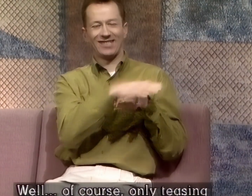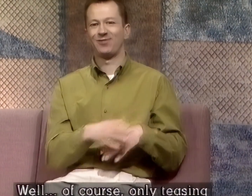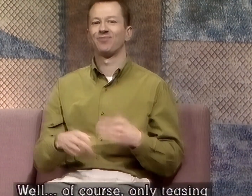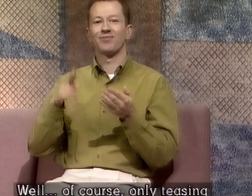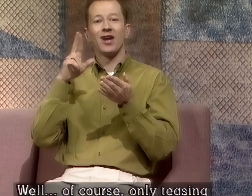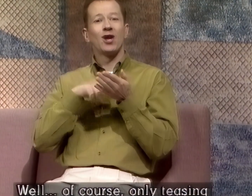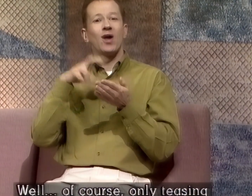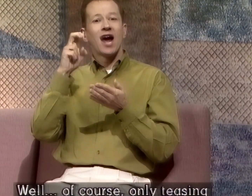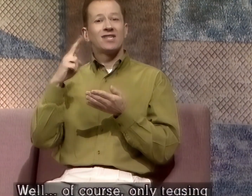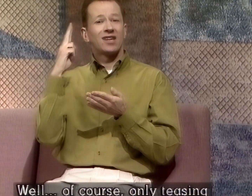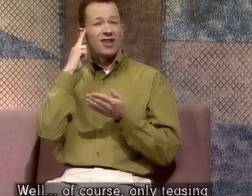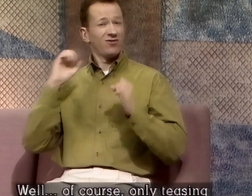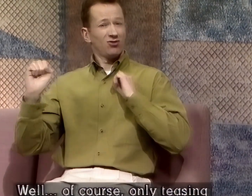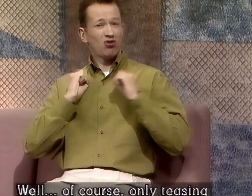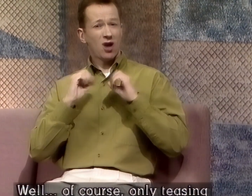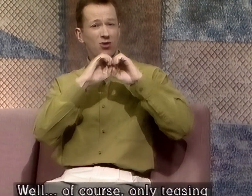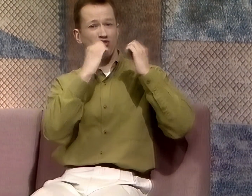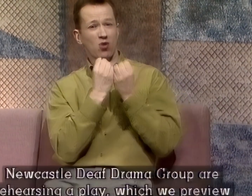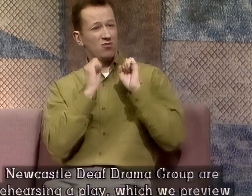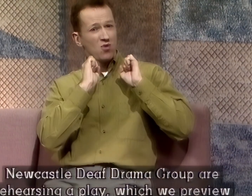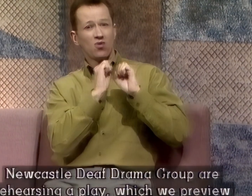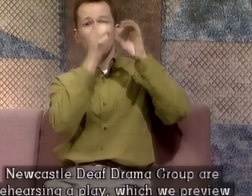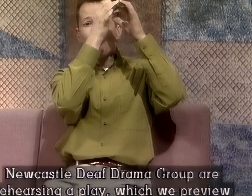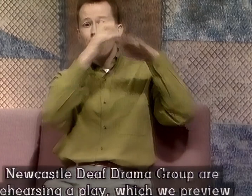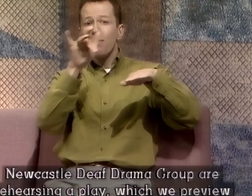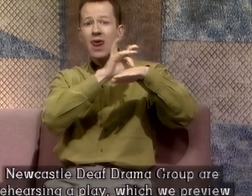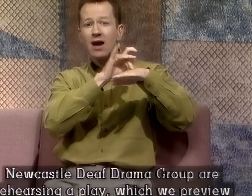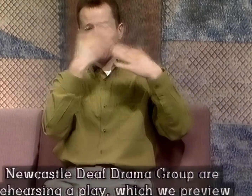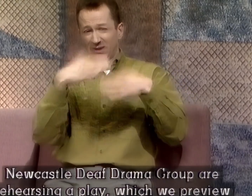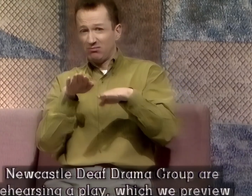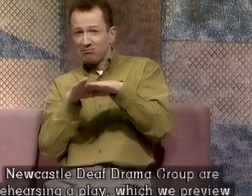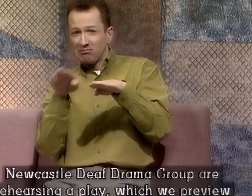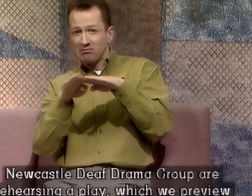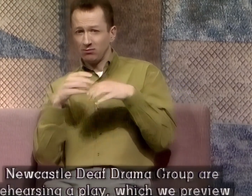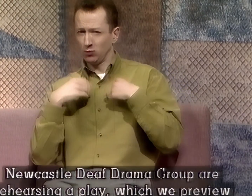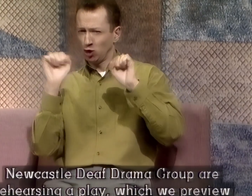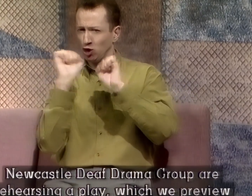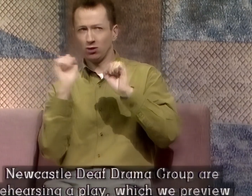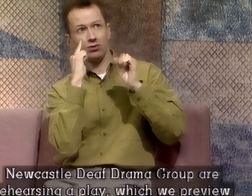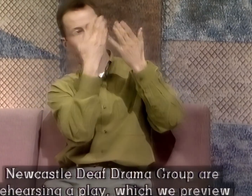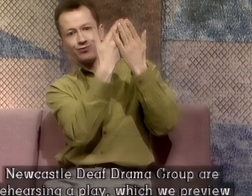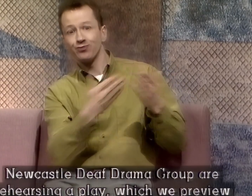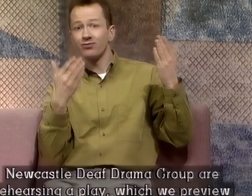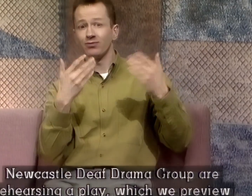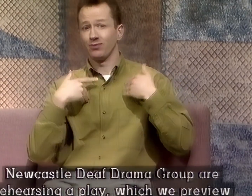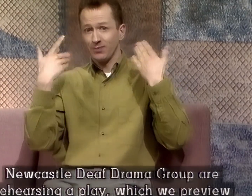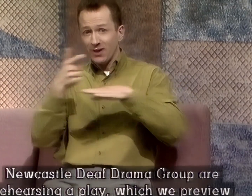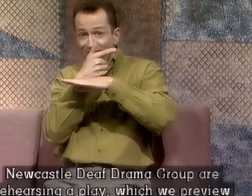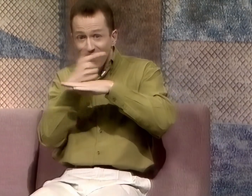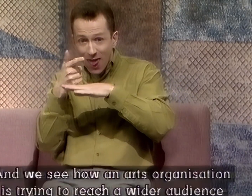Well, of course, only teasing. Newcastle Deaf Drama Group are currently rehearsing a new play which we preview. And